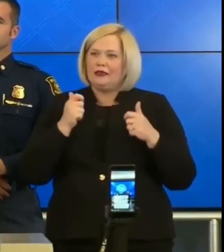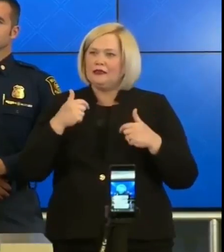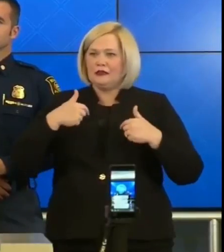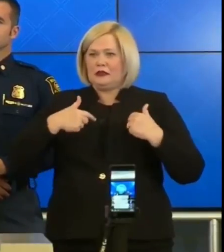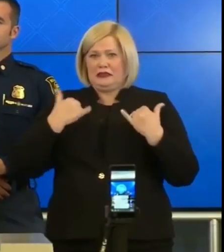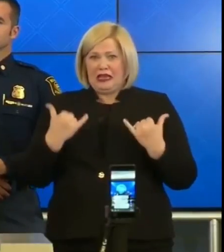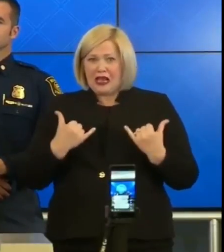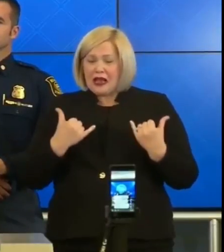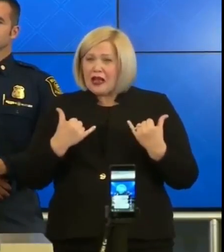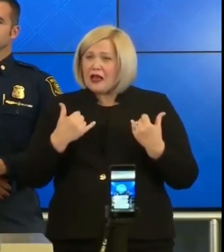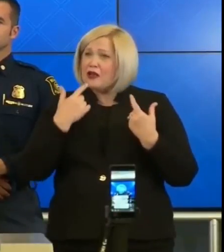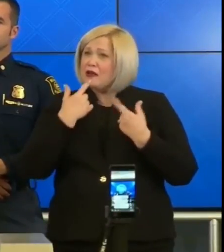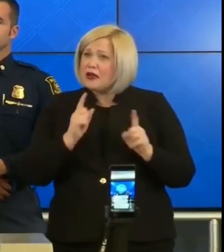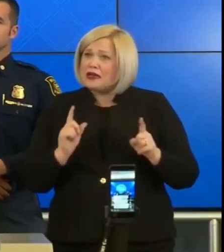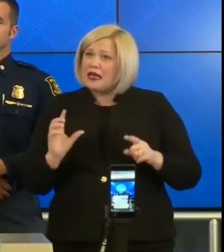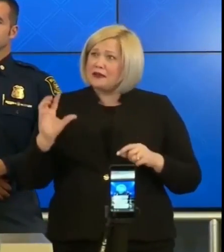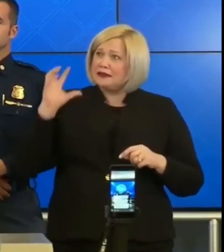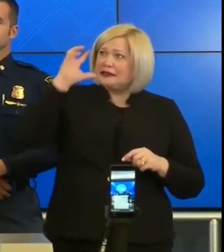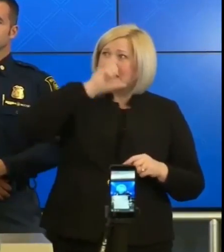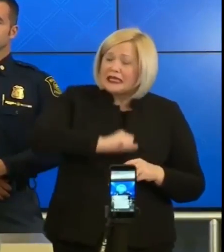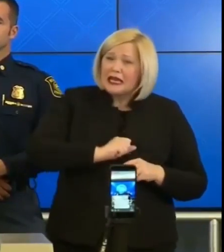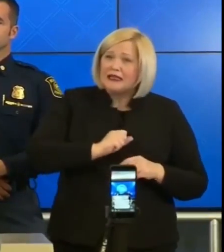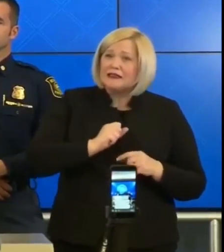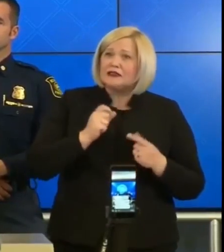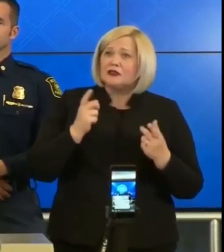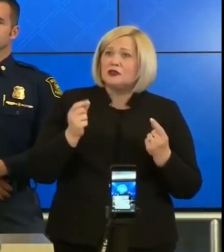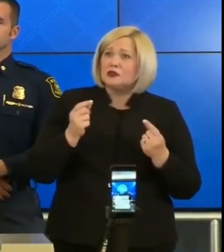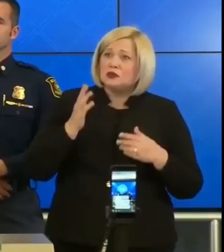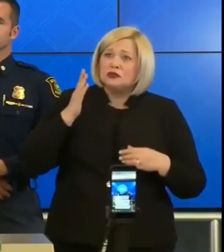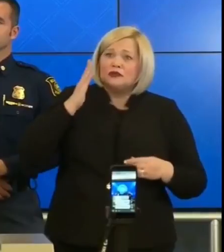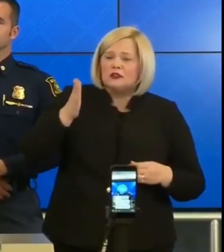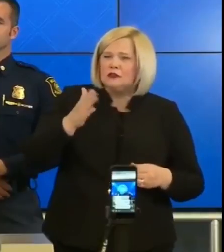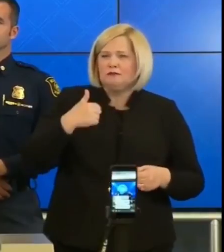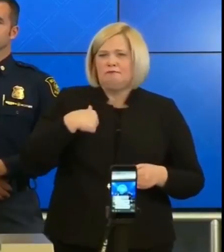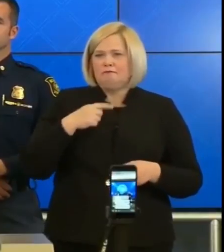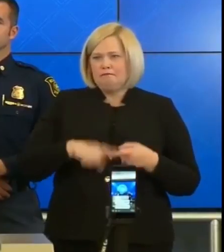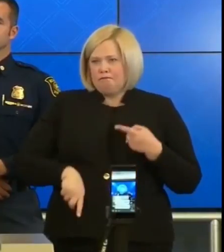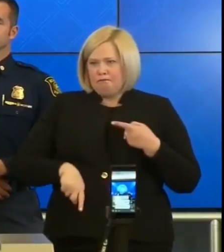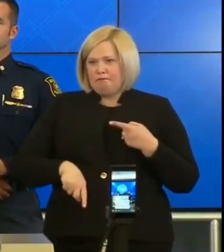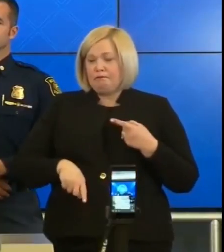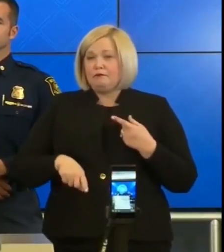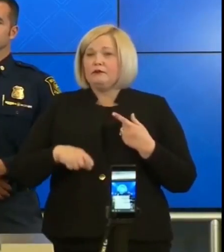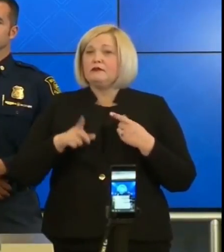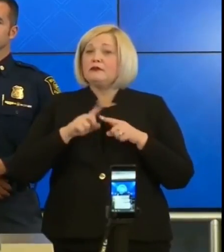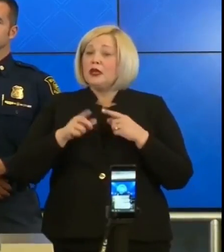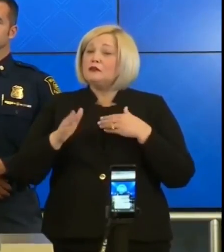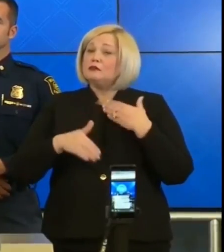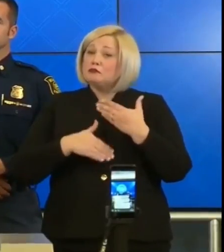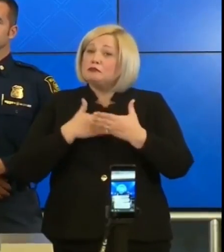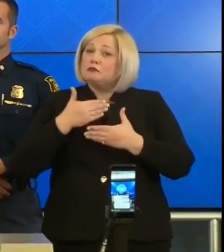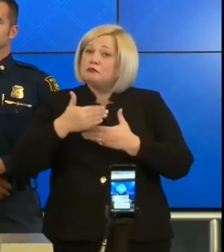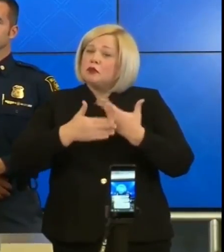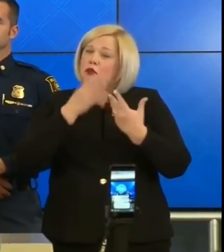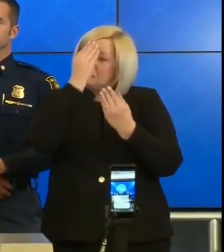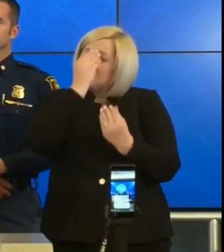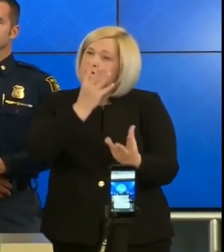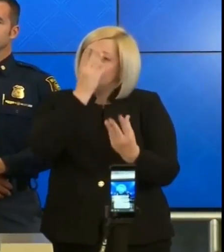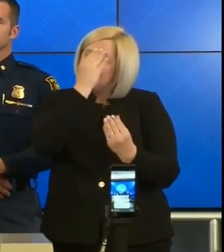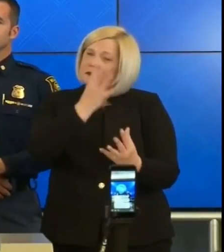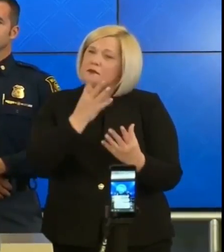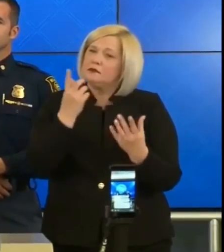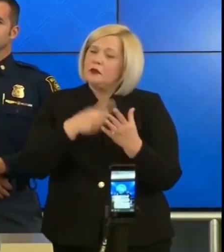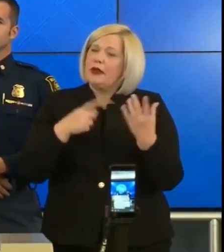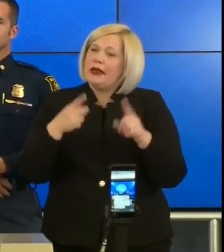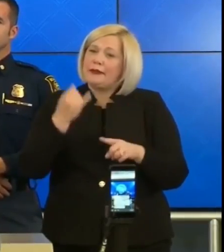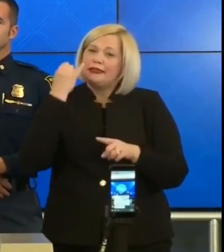responsible for me to guess where we will be. But as we proceed, we will certainly keep you updated if there is a need